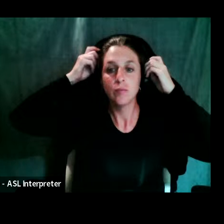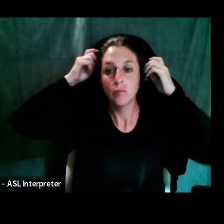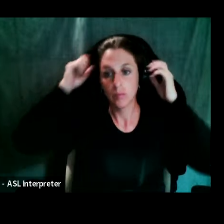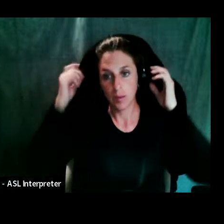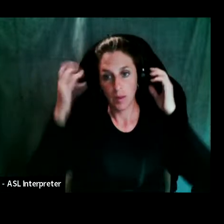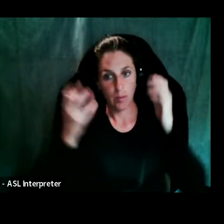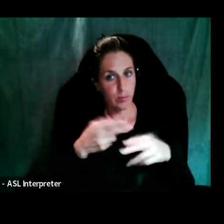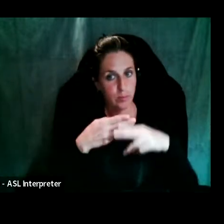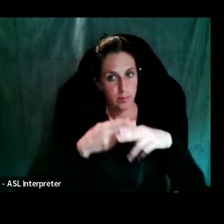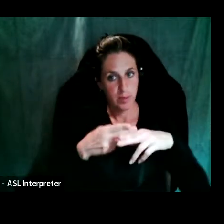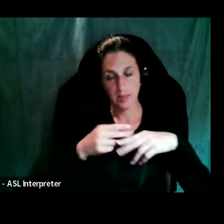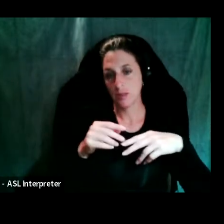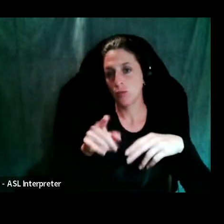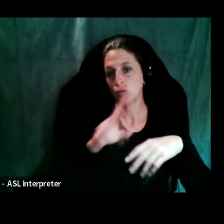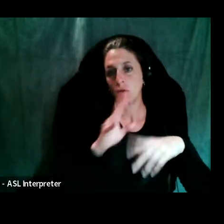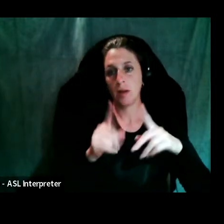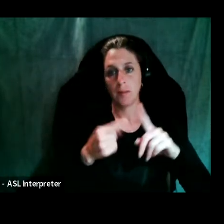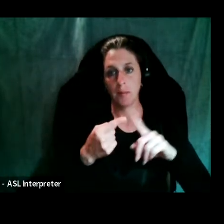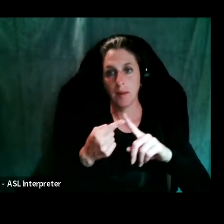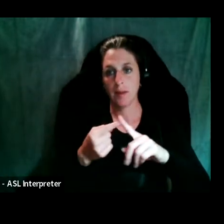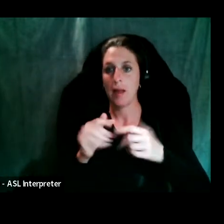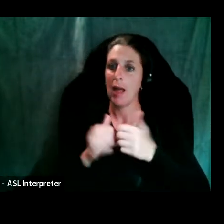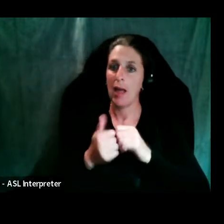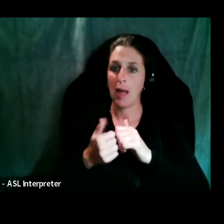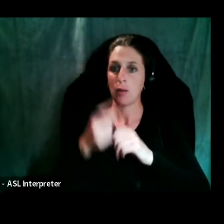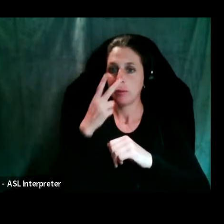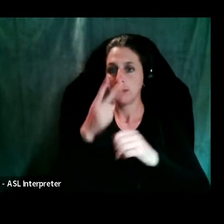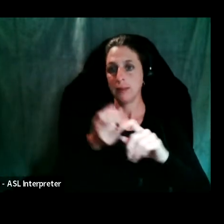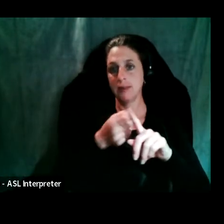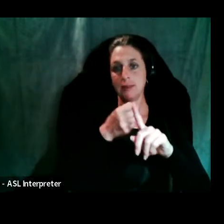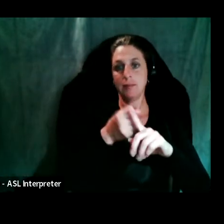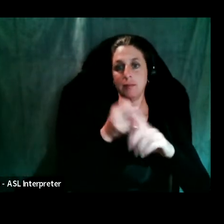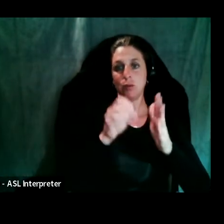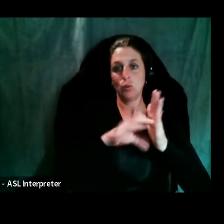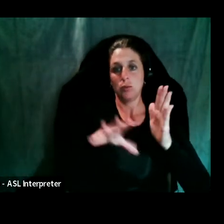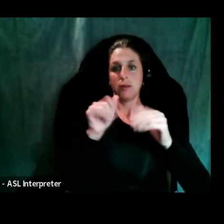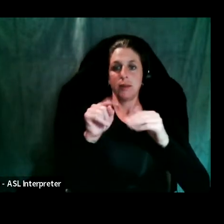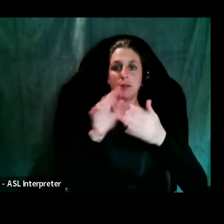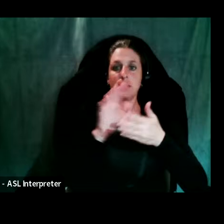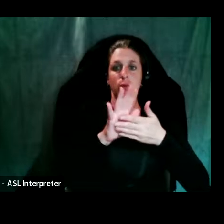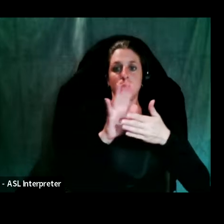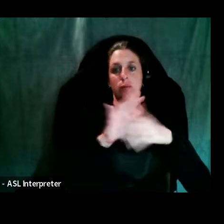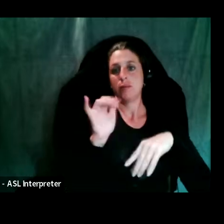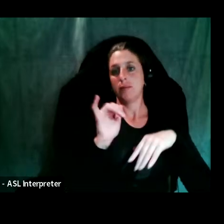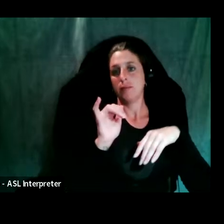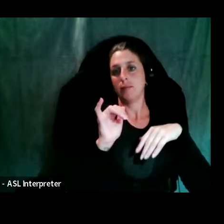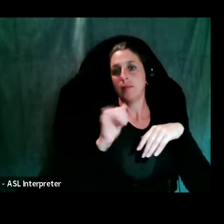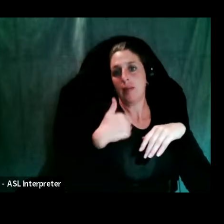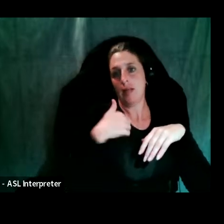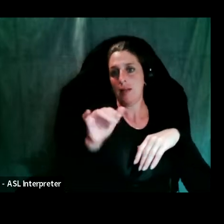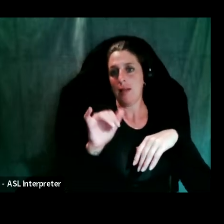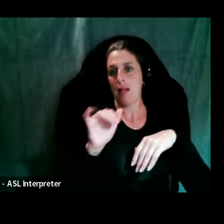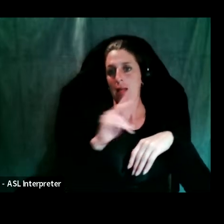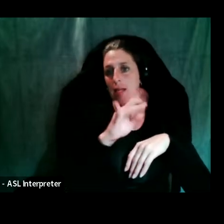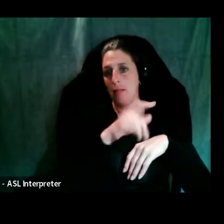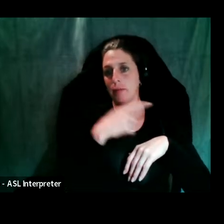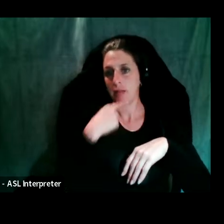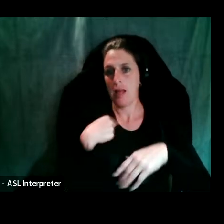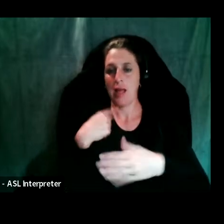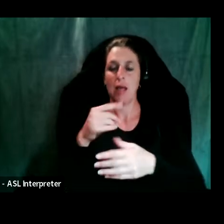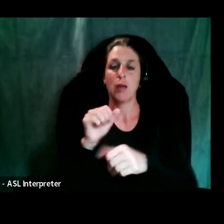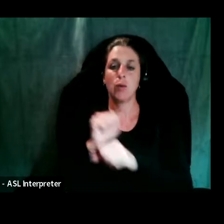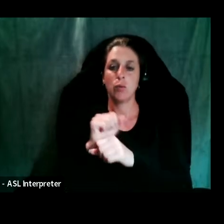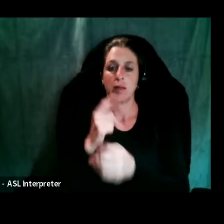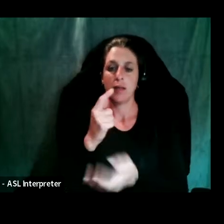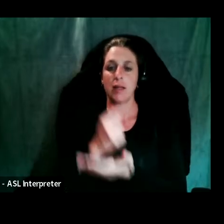about the whether or not how we see it impact students at school. I like April said, I work in the therapeutic elective